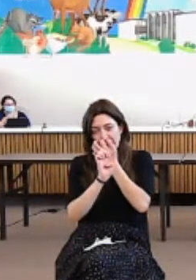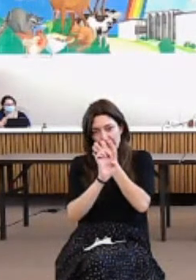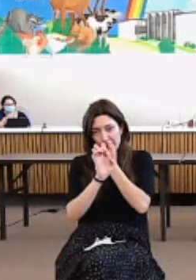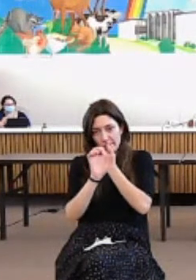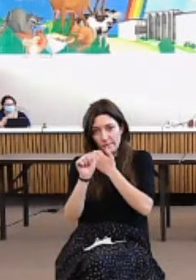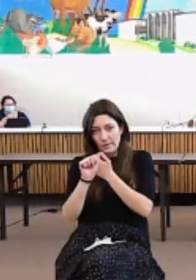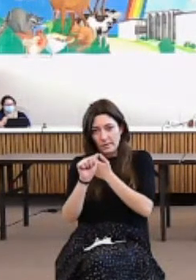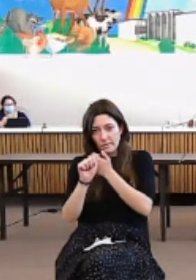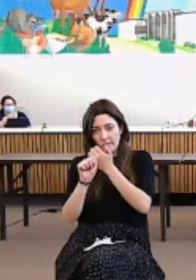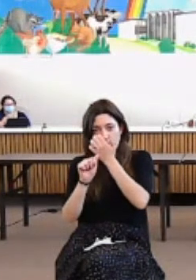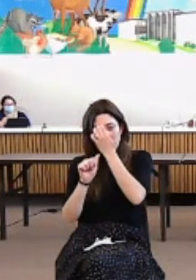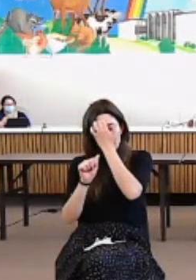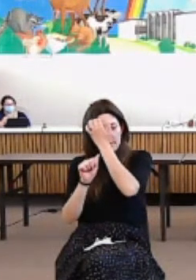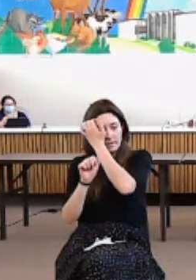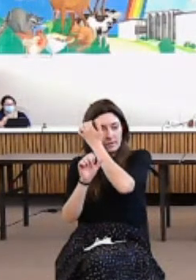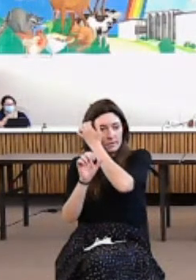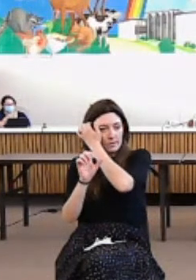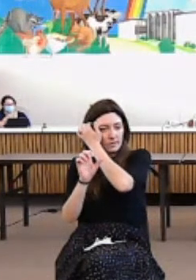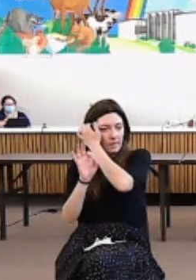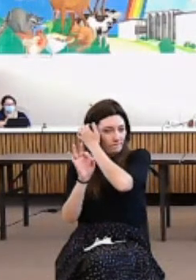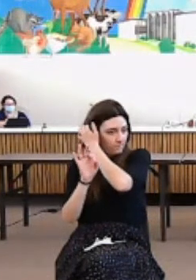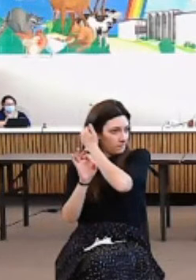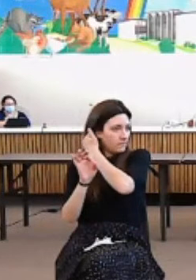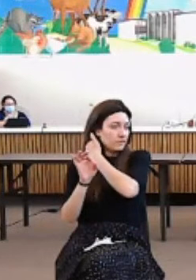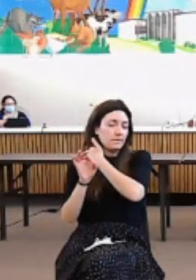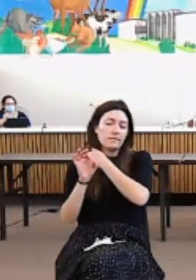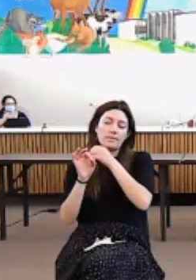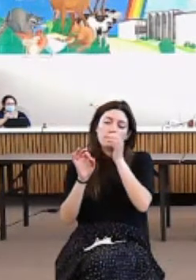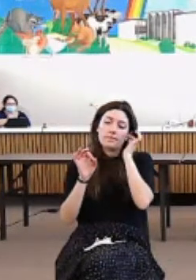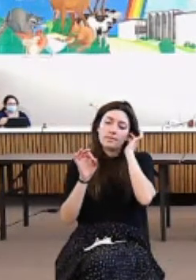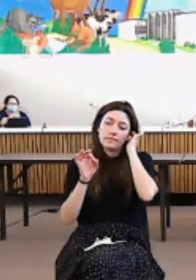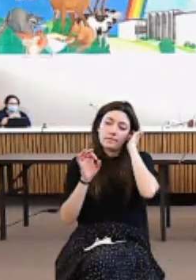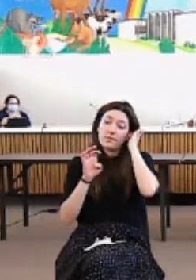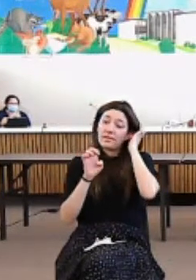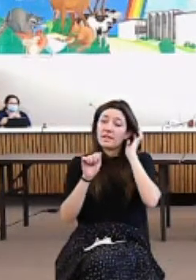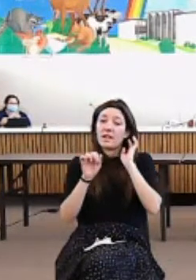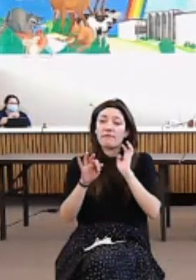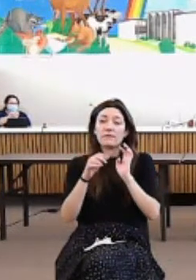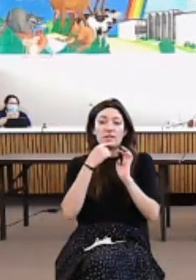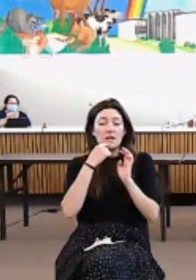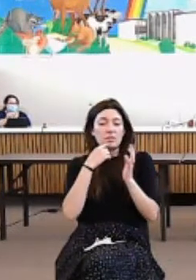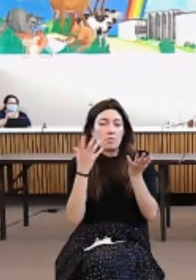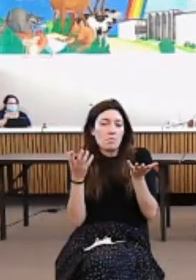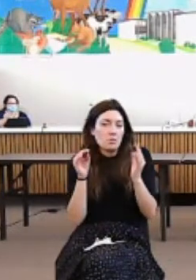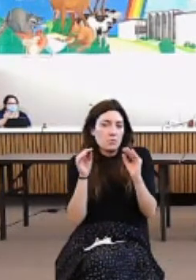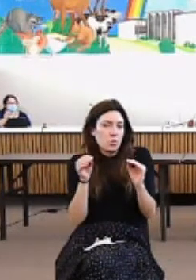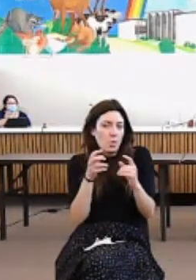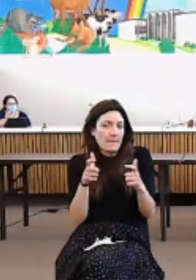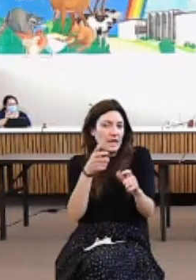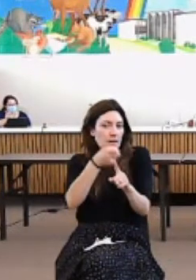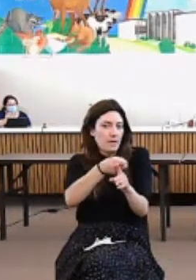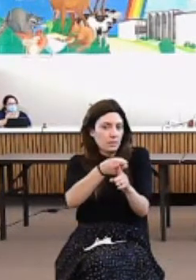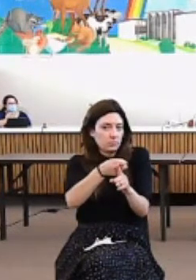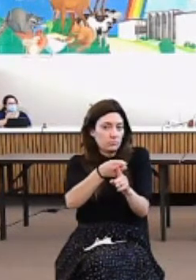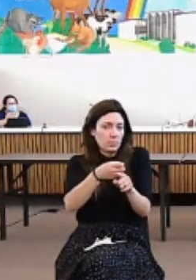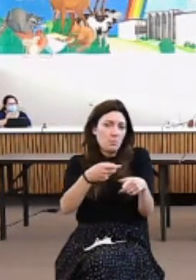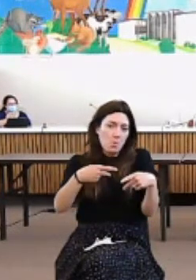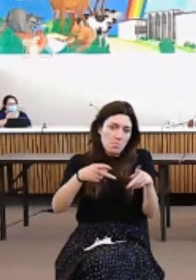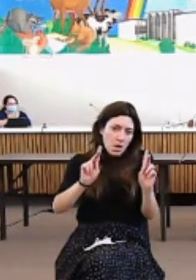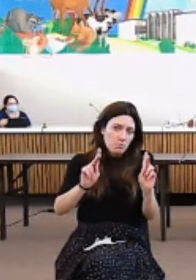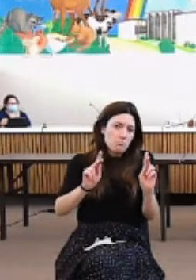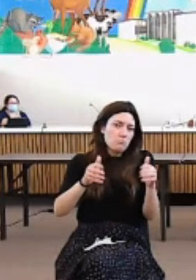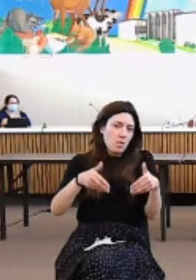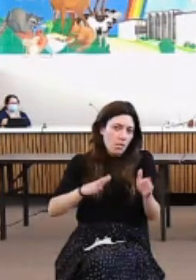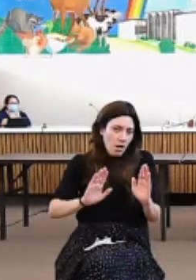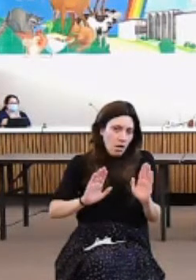just says there's no impact, right? Right. So, you know, the use is permitted, it's consistent with the